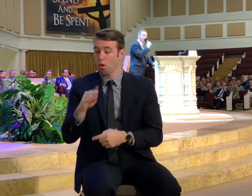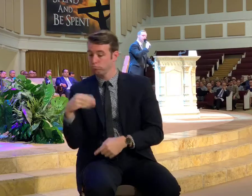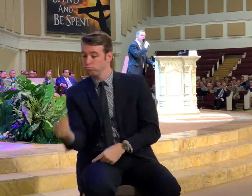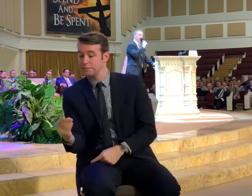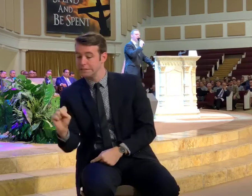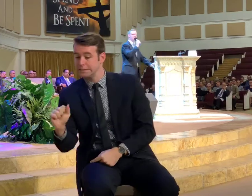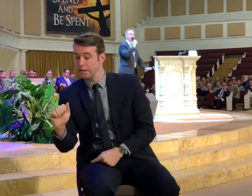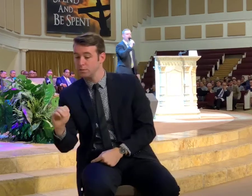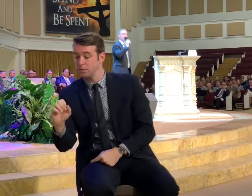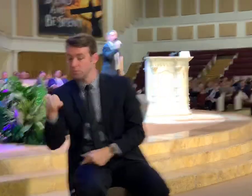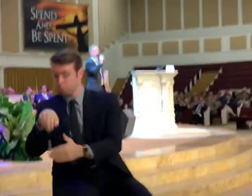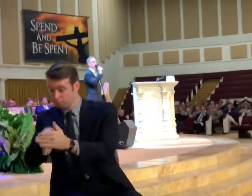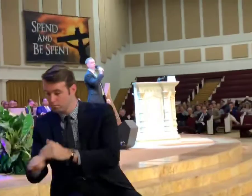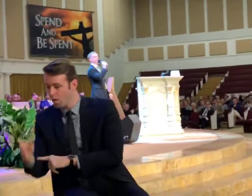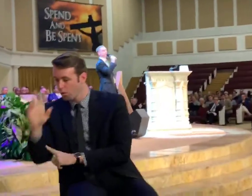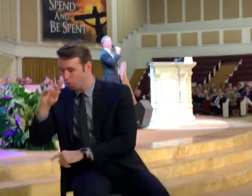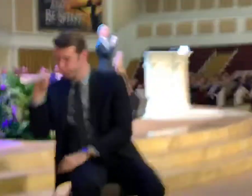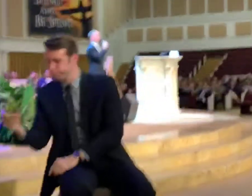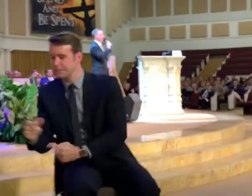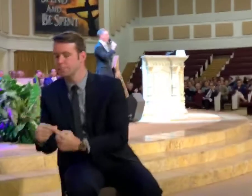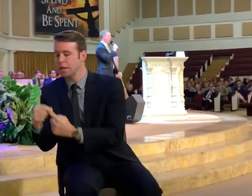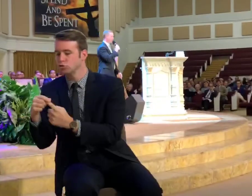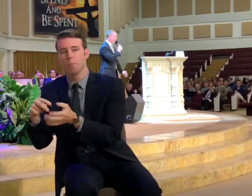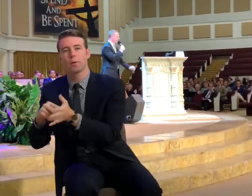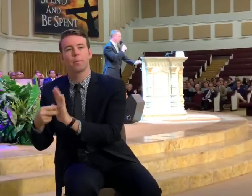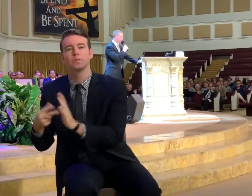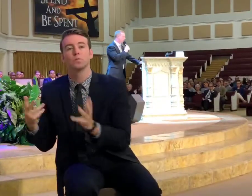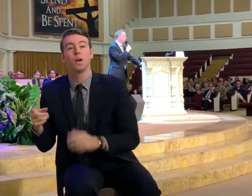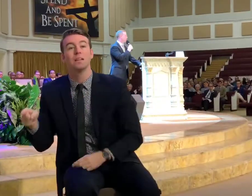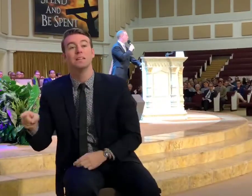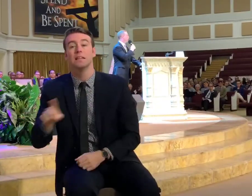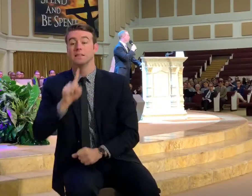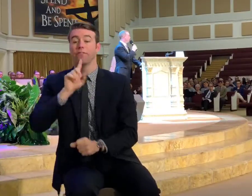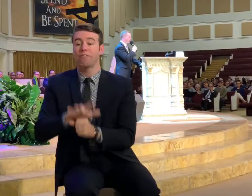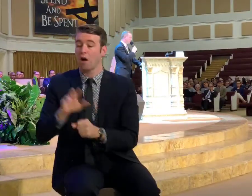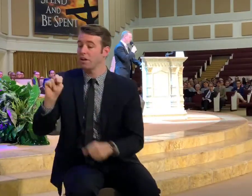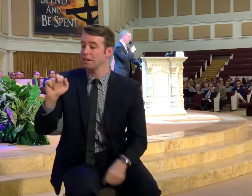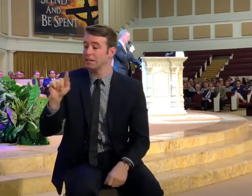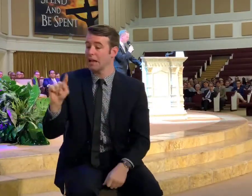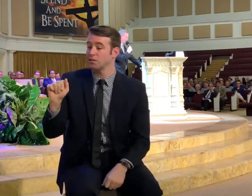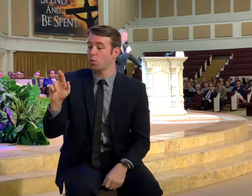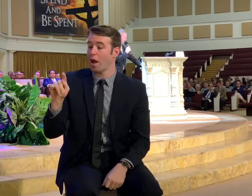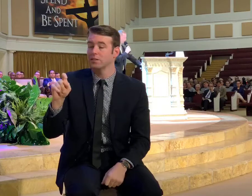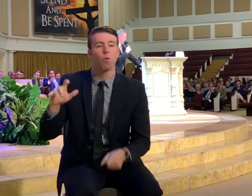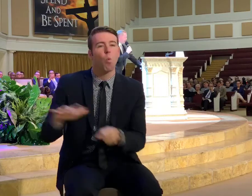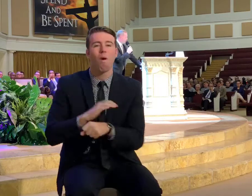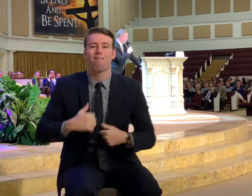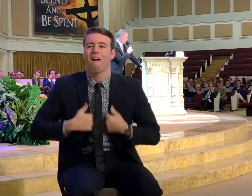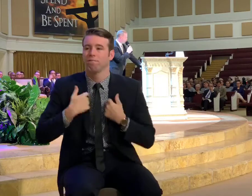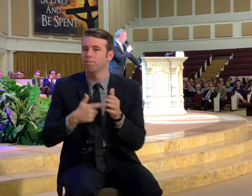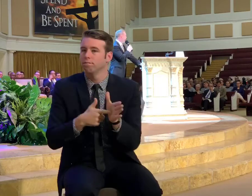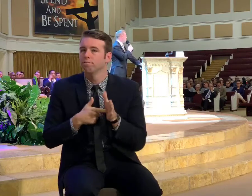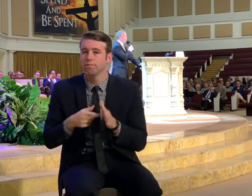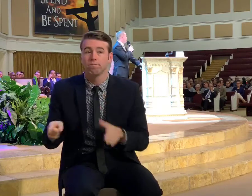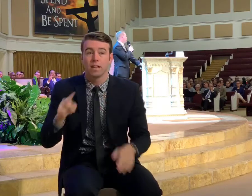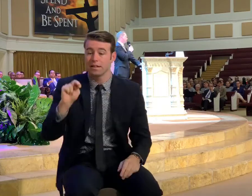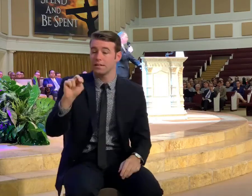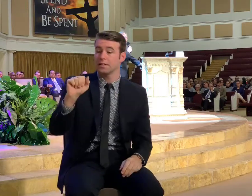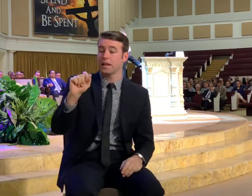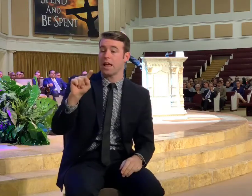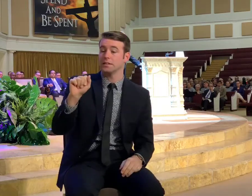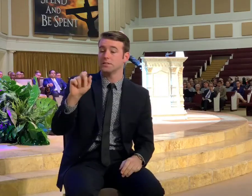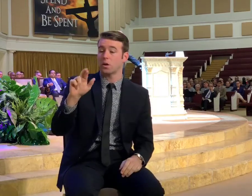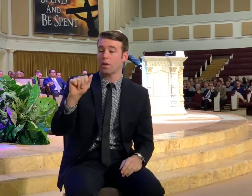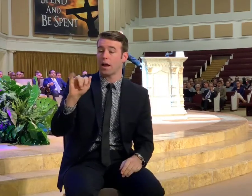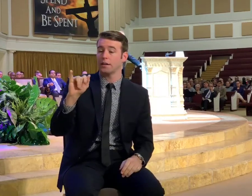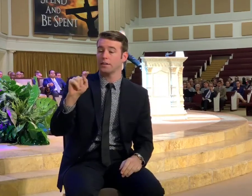had on his life. He was to carry the vow of Nazarite all the days of his life. The word Nazarite